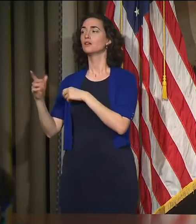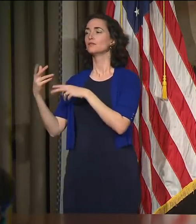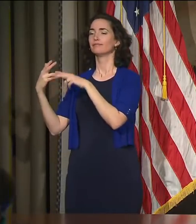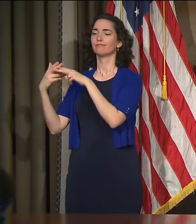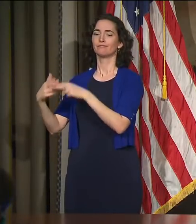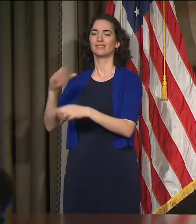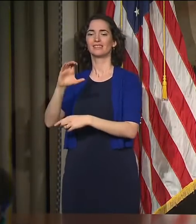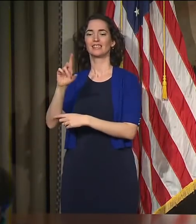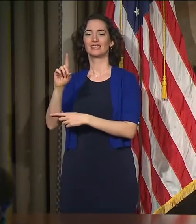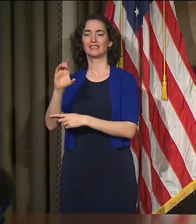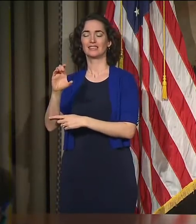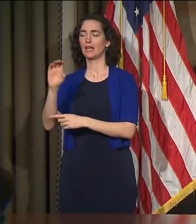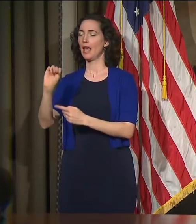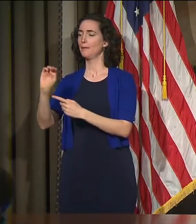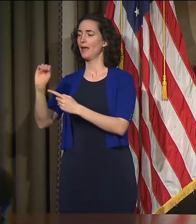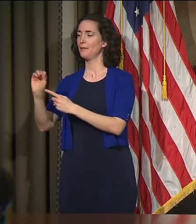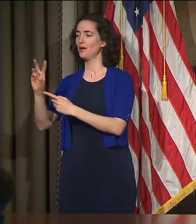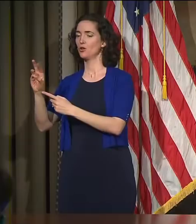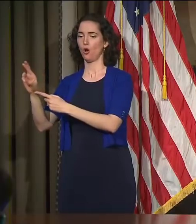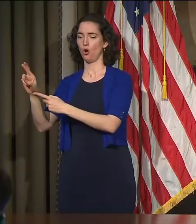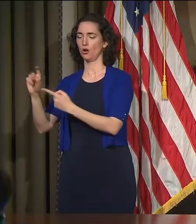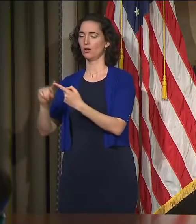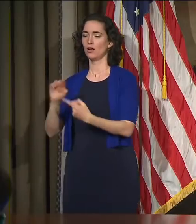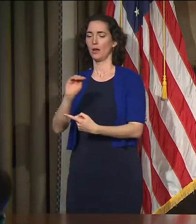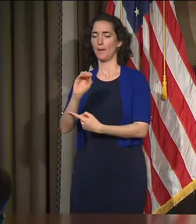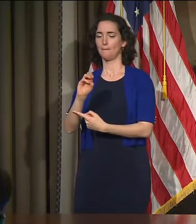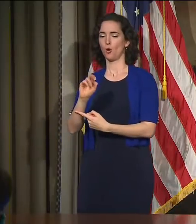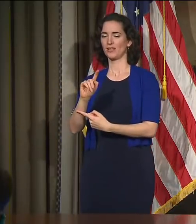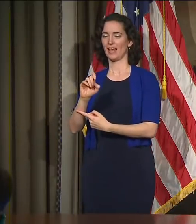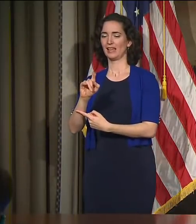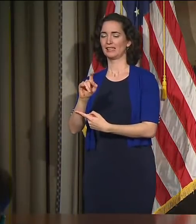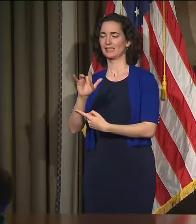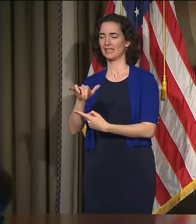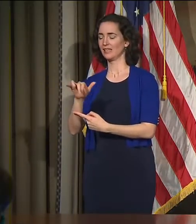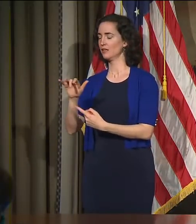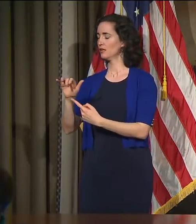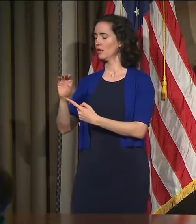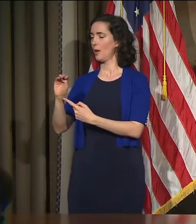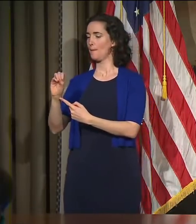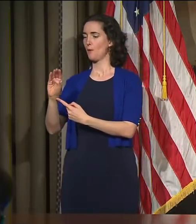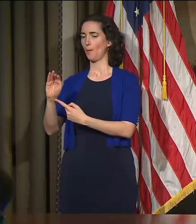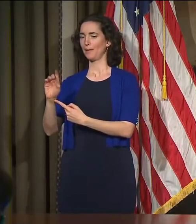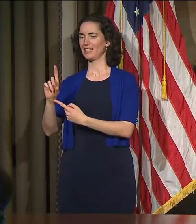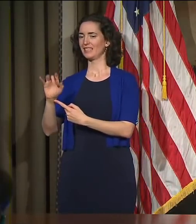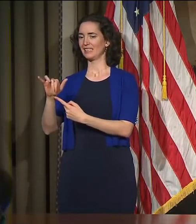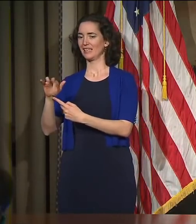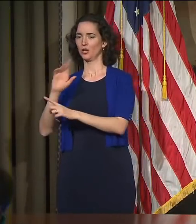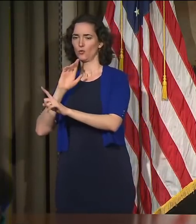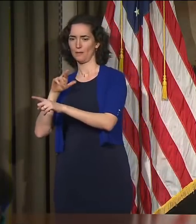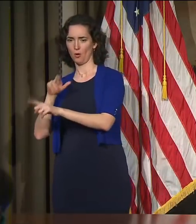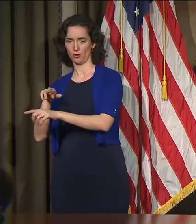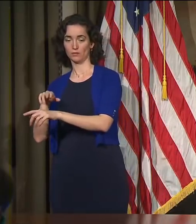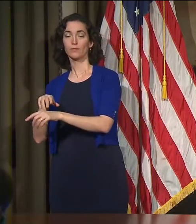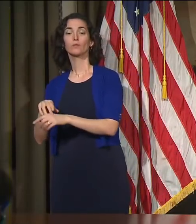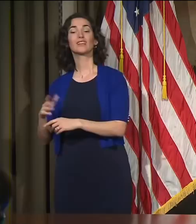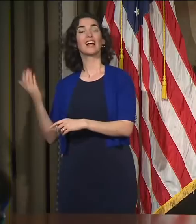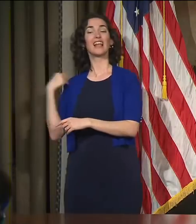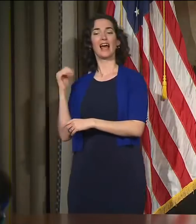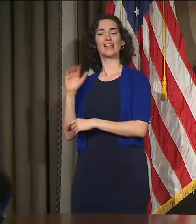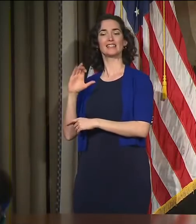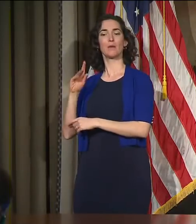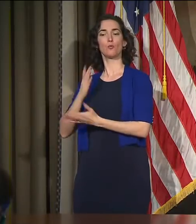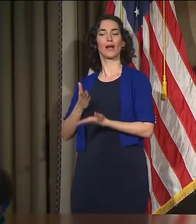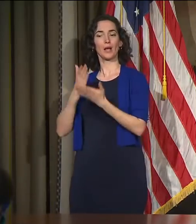MMWR, mortality and morbidity weekly reports. Those are publicly available. That's what they did during the other ACEP